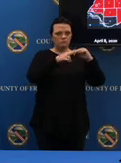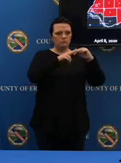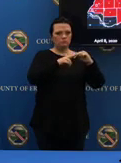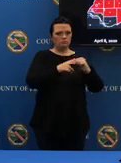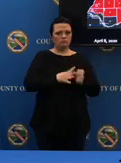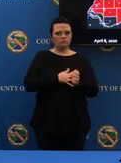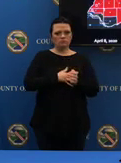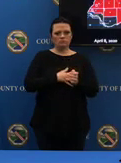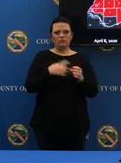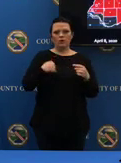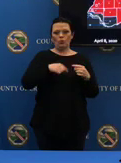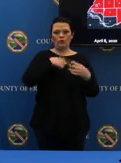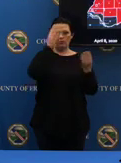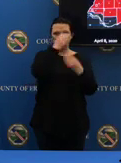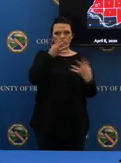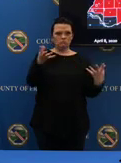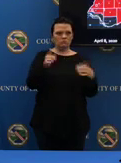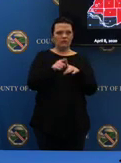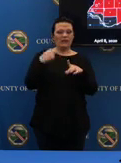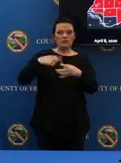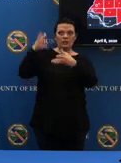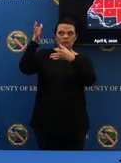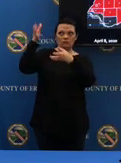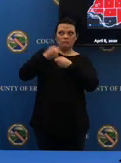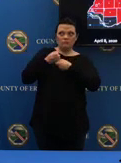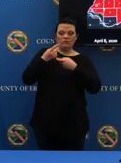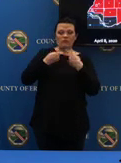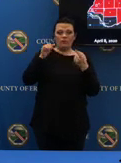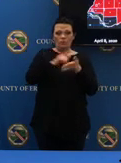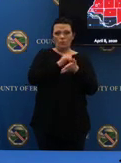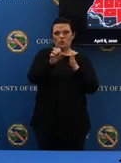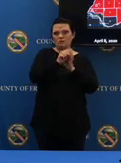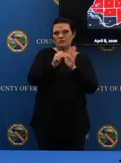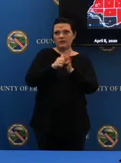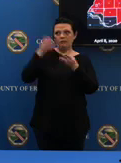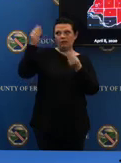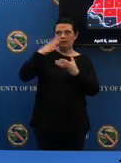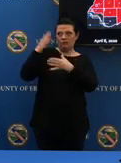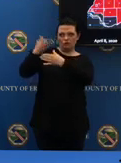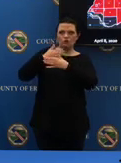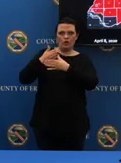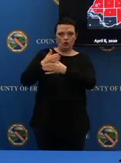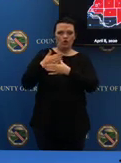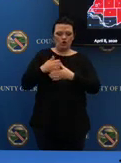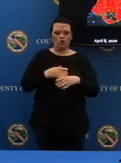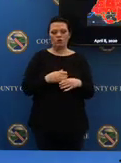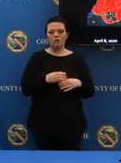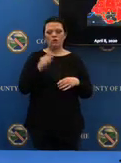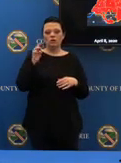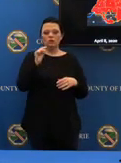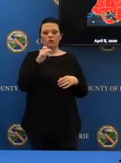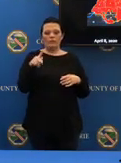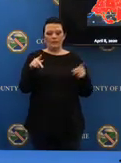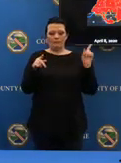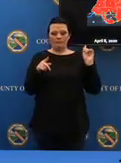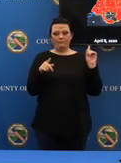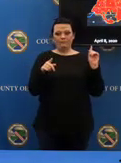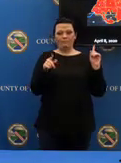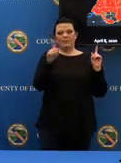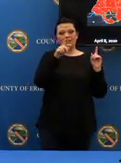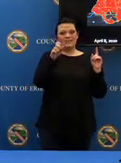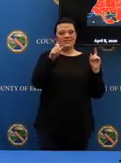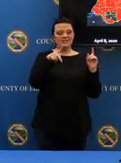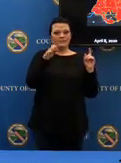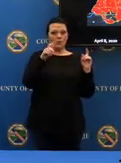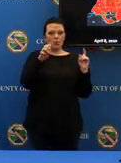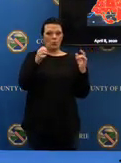are passing on information as we get it from New York State, and they're sharing information with us as well. Now the case mapping also, in the local has a zip code